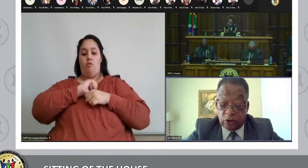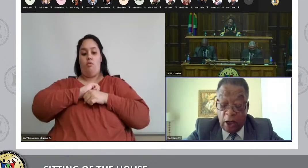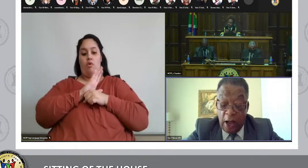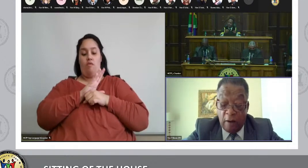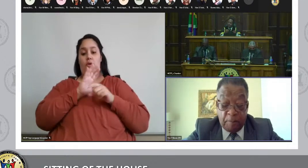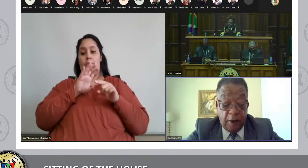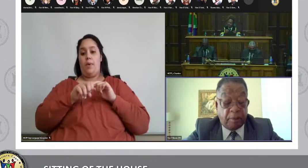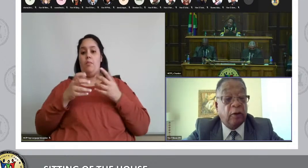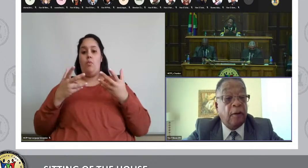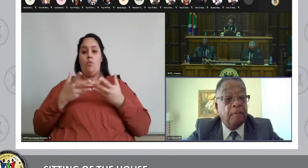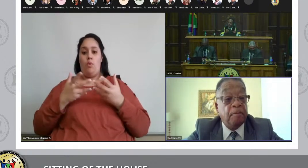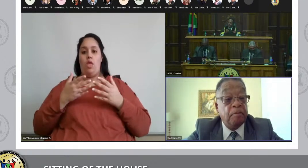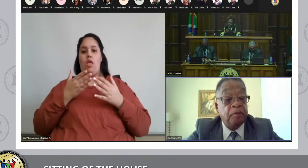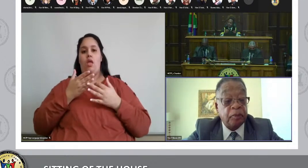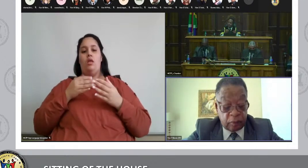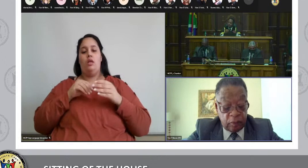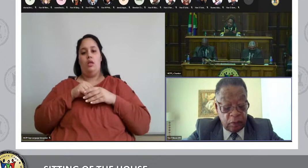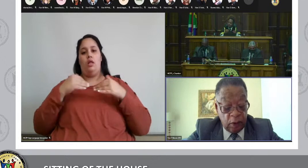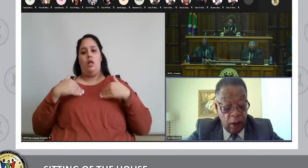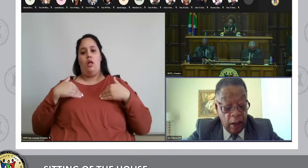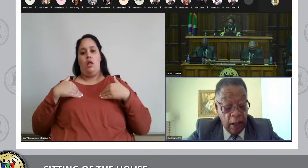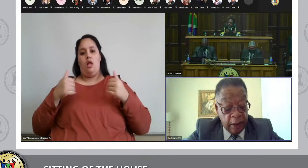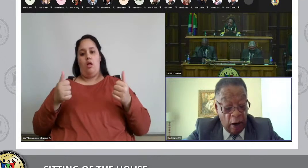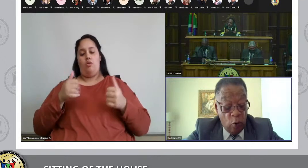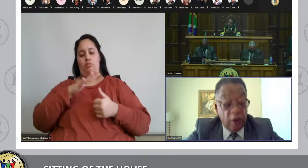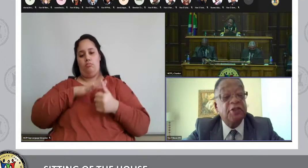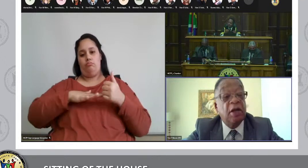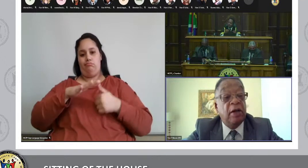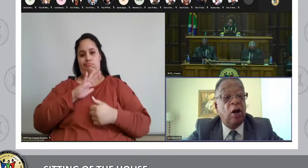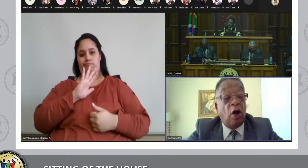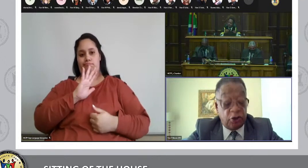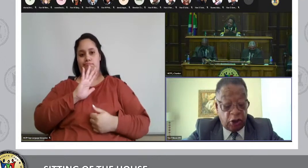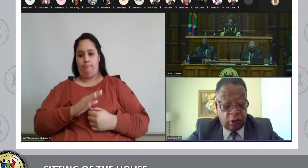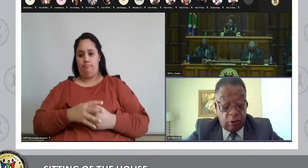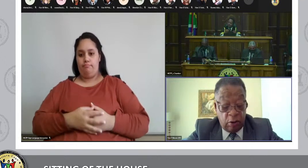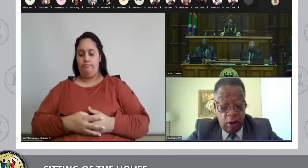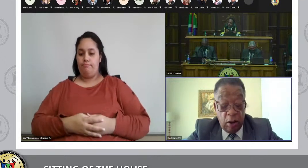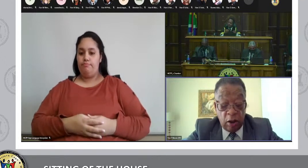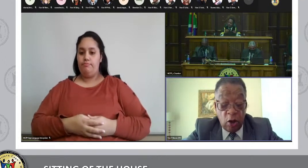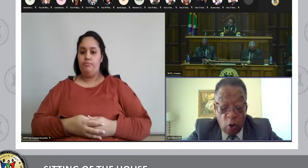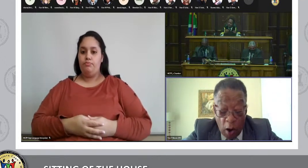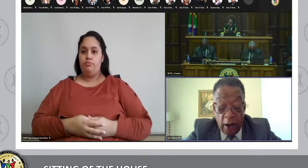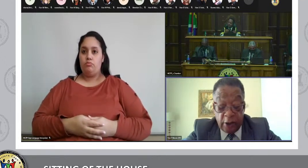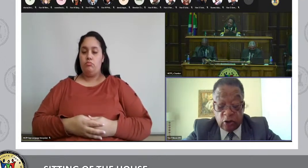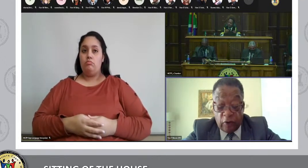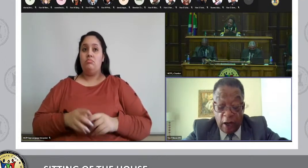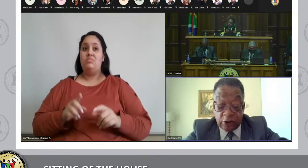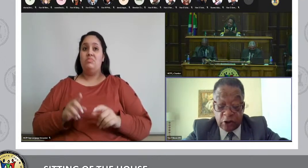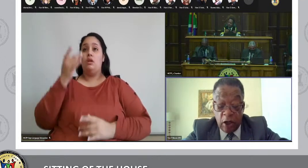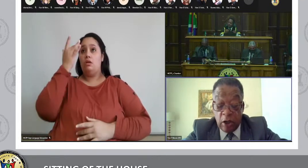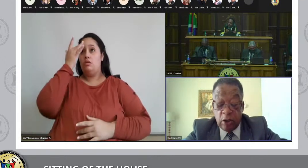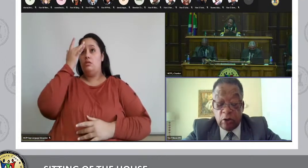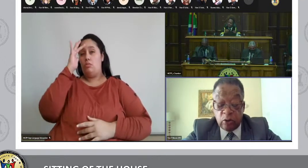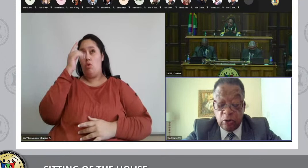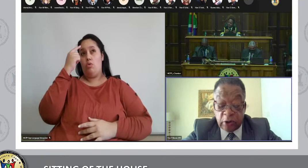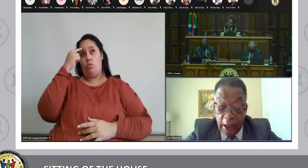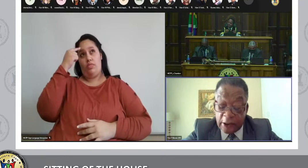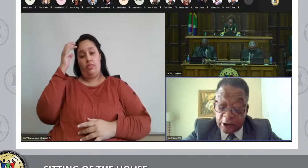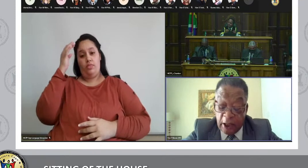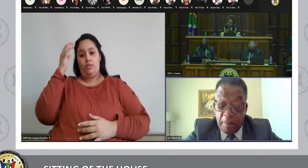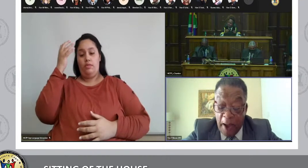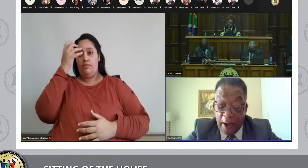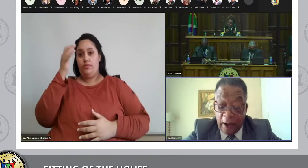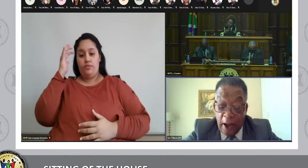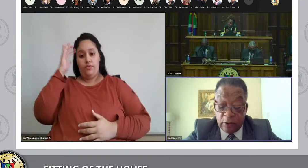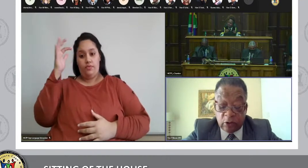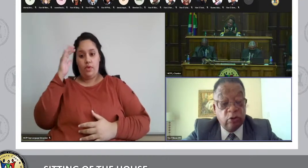found amongst our young people. Now, wisdom and logic requires of us to take